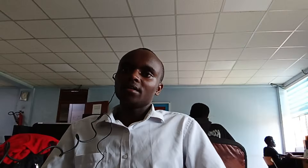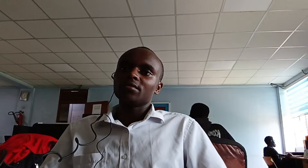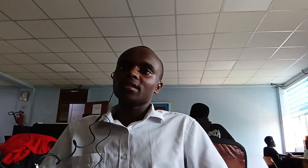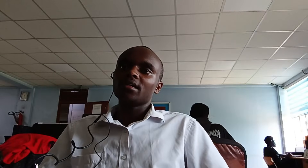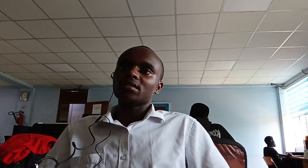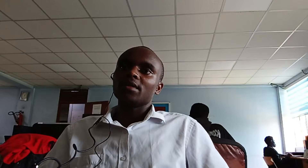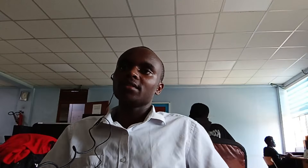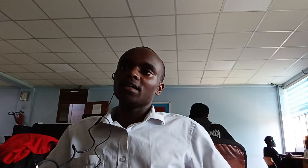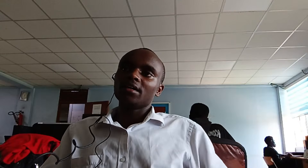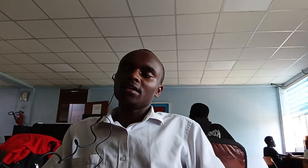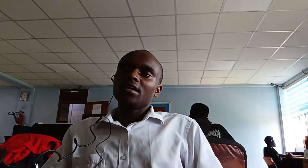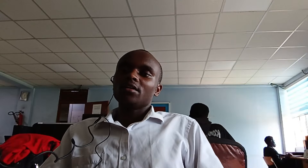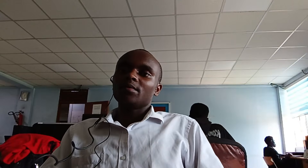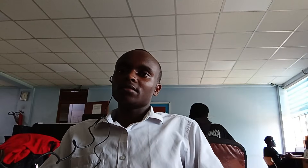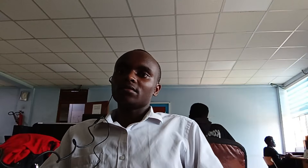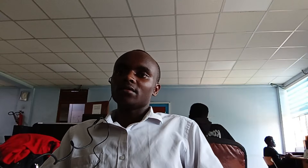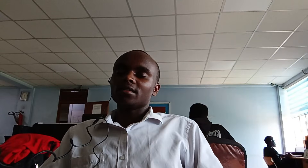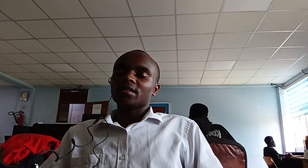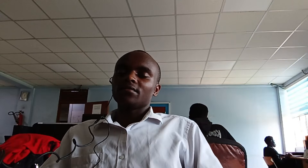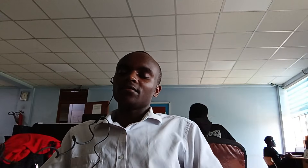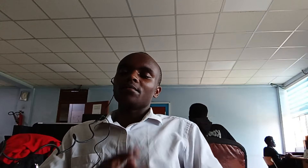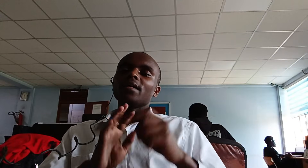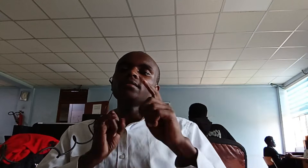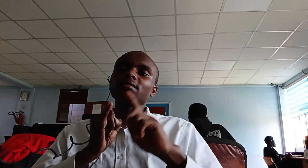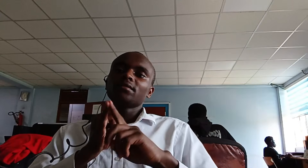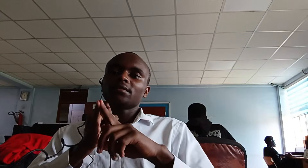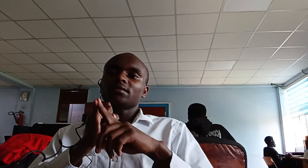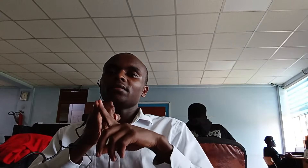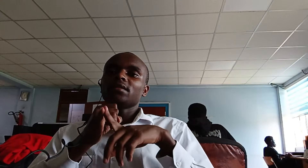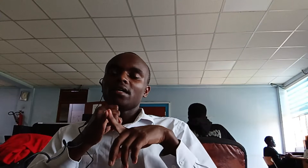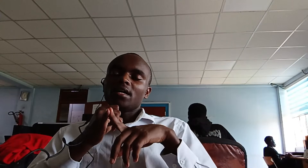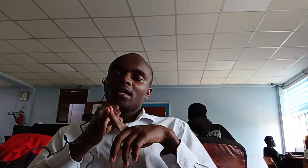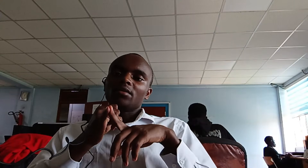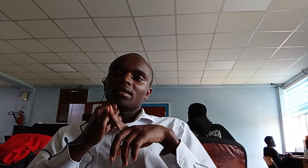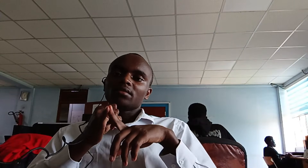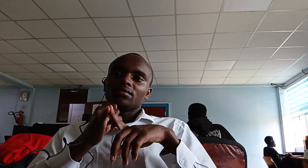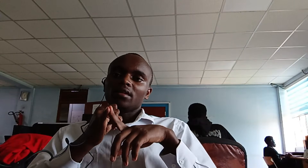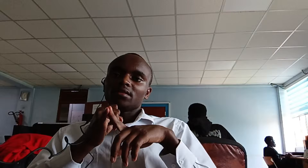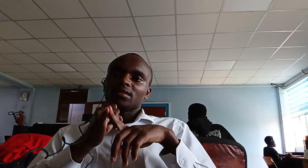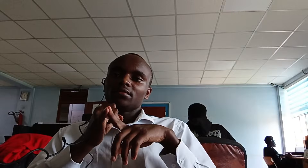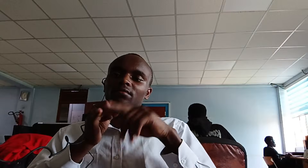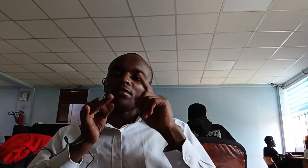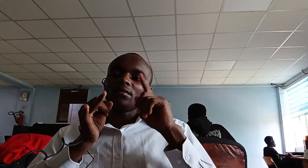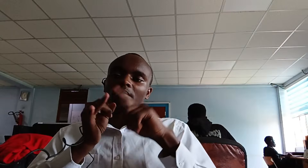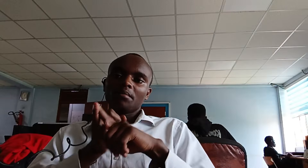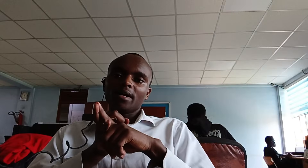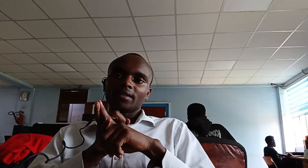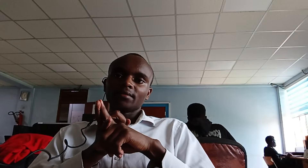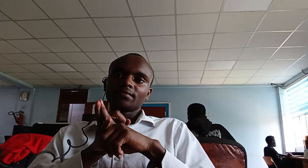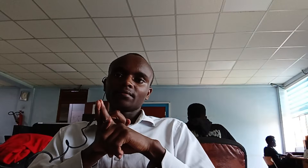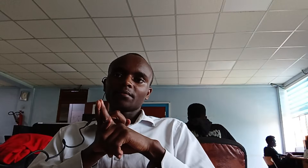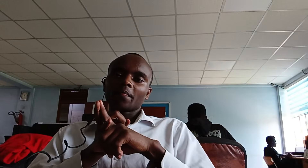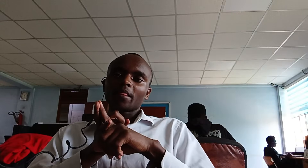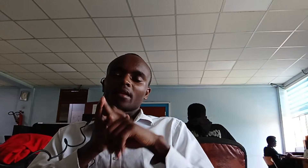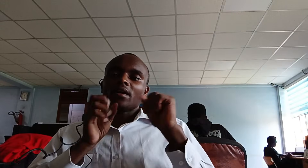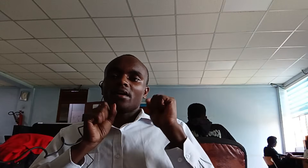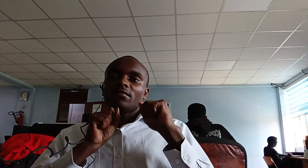sign husband, you must know the sign for man and you must know the sign for marry. First of